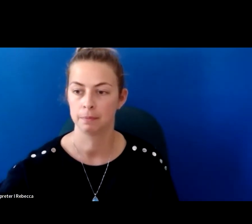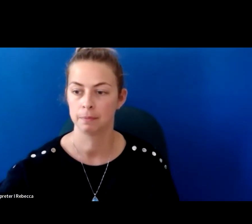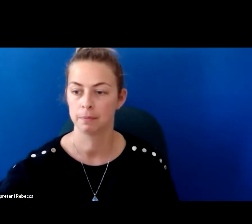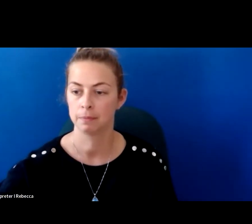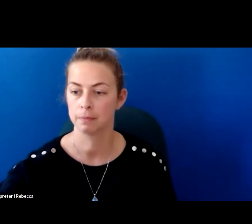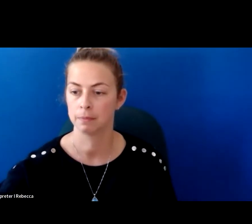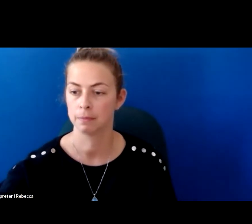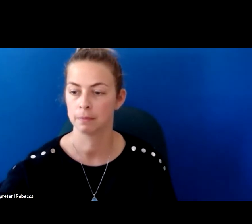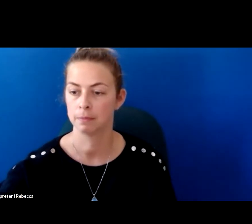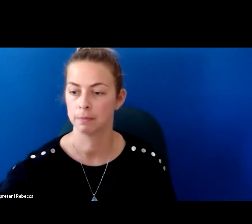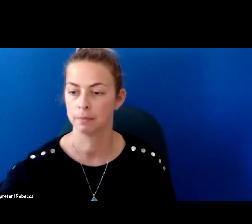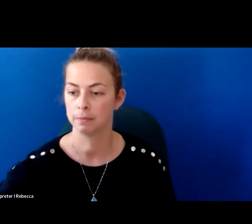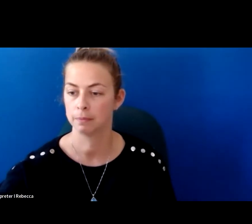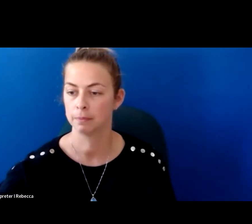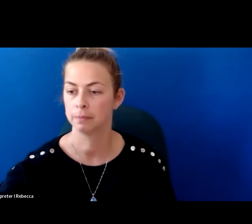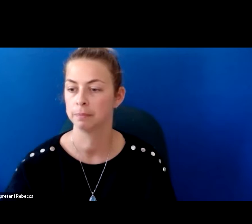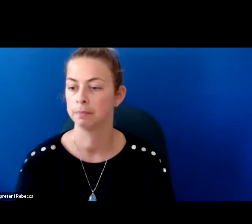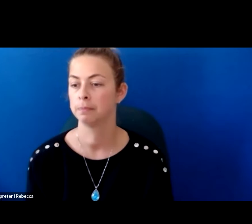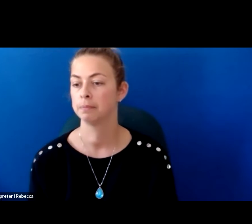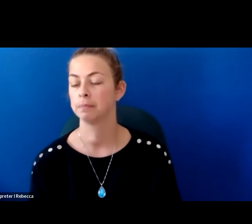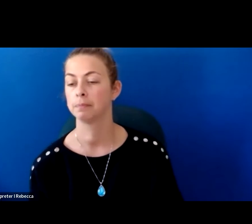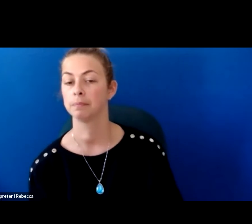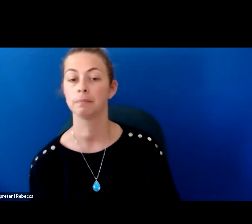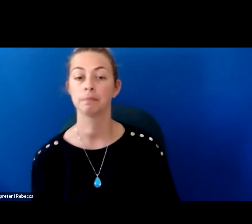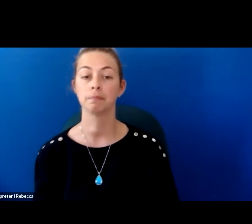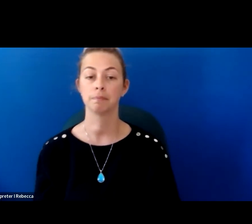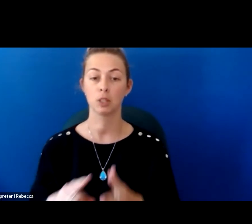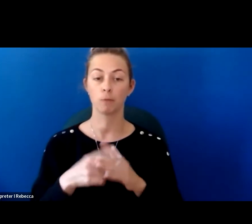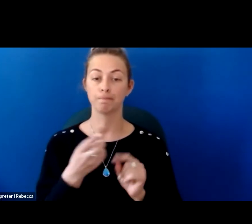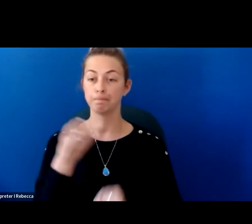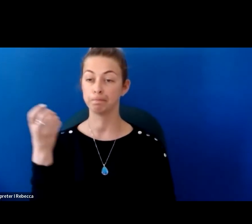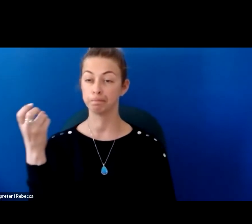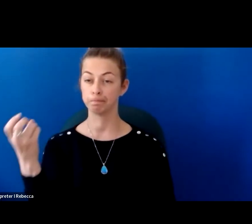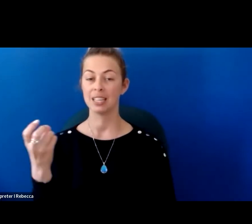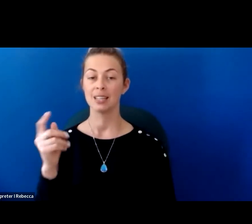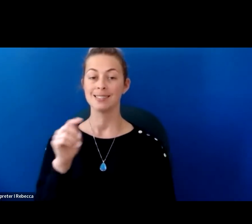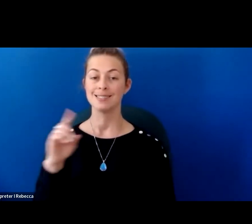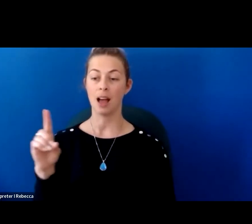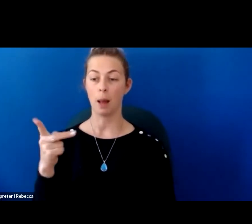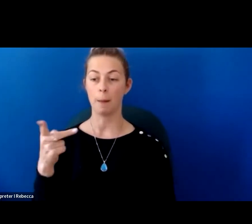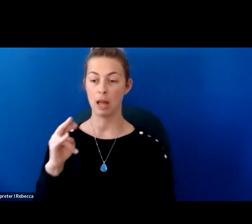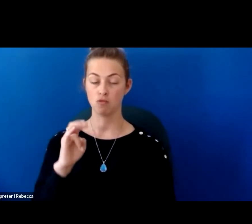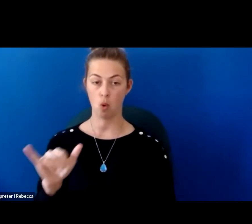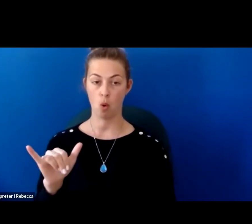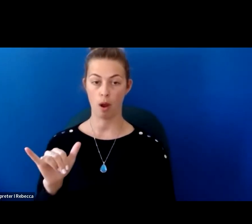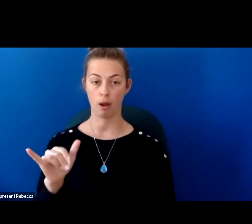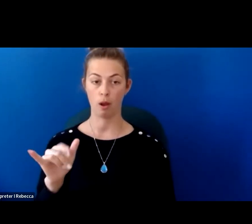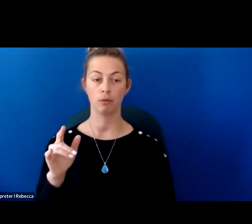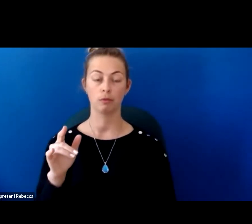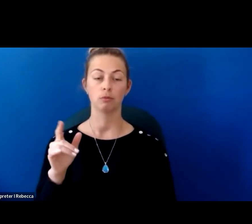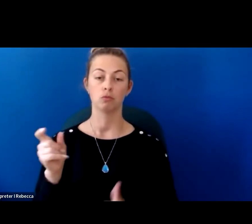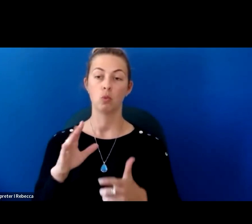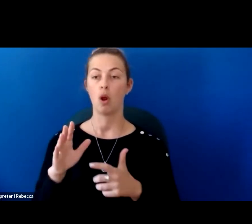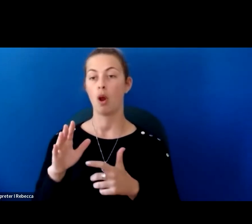Let's see, I'm going to go in the order that they're seated in from the end over there. Dr. Todd Kenwright is a professor of secondary and middle school